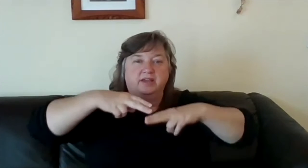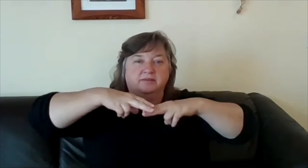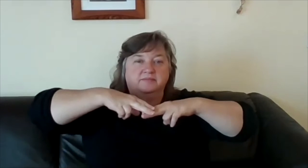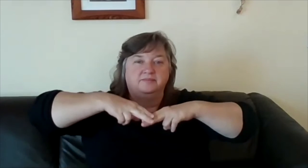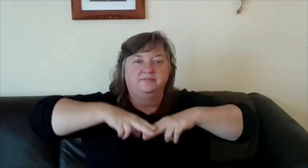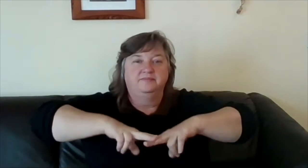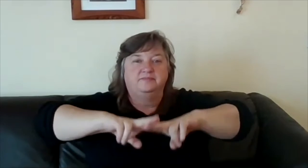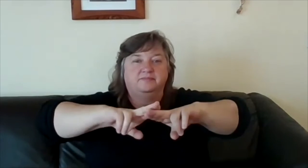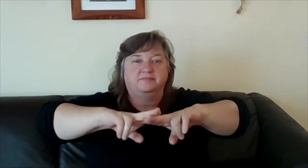Swing.